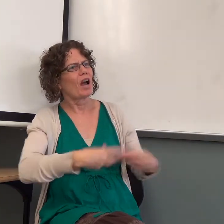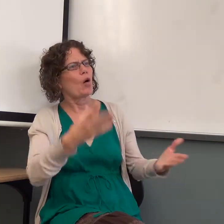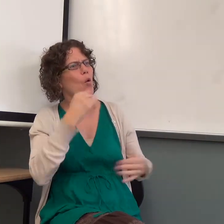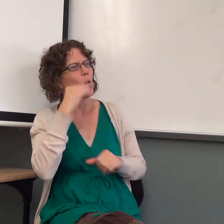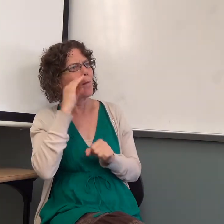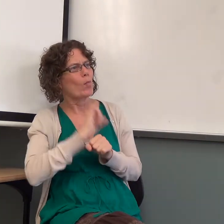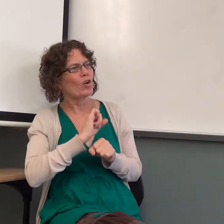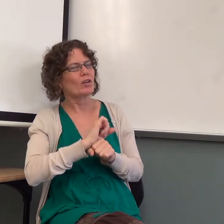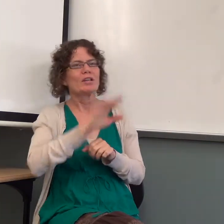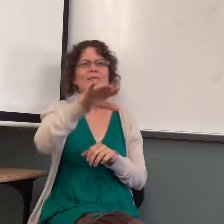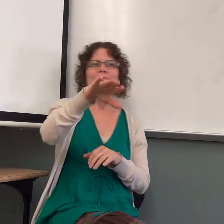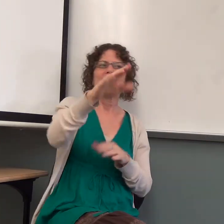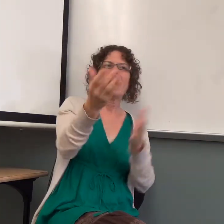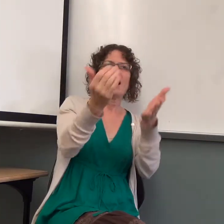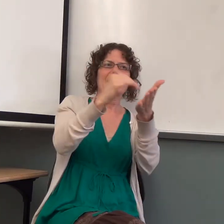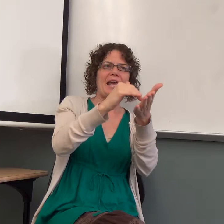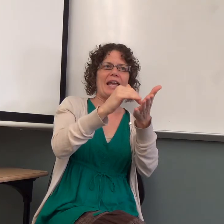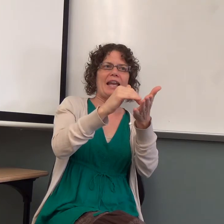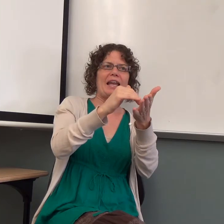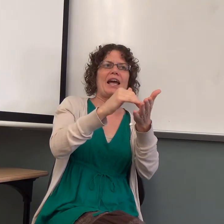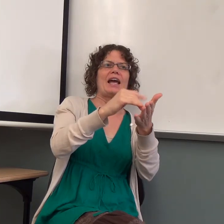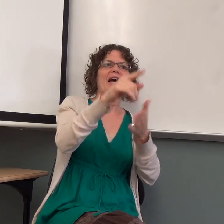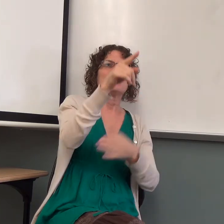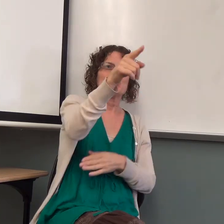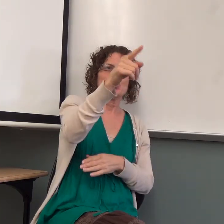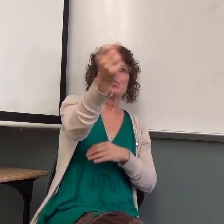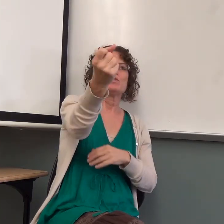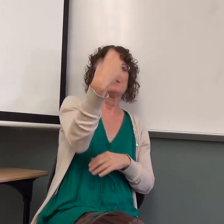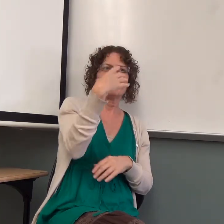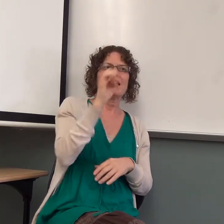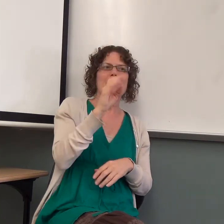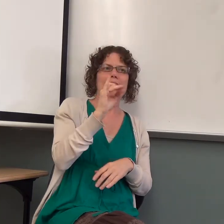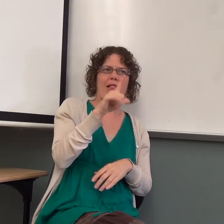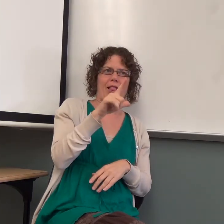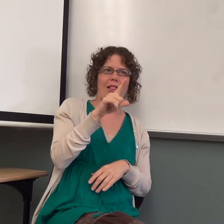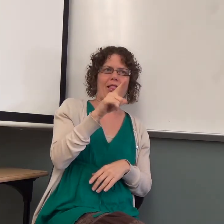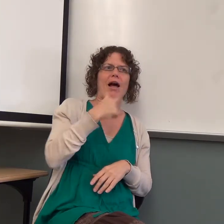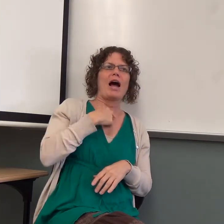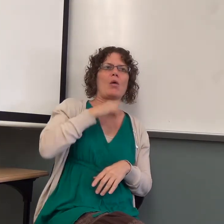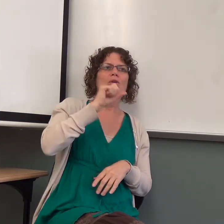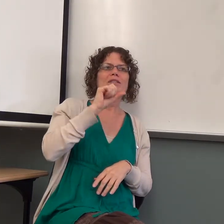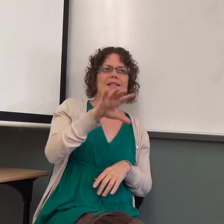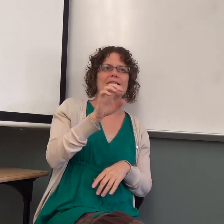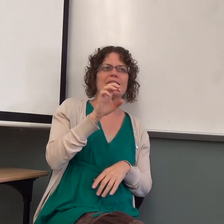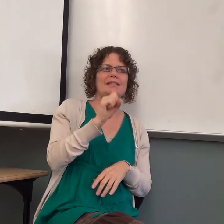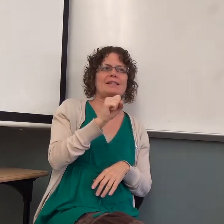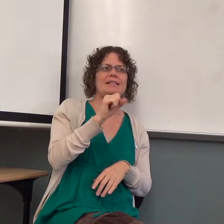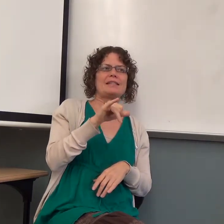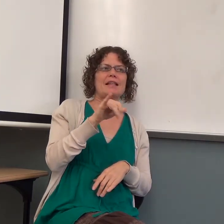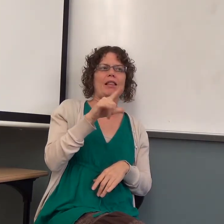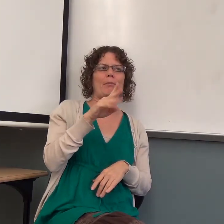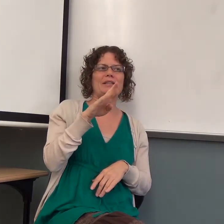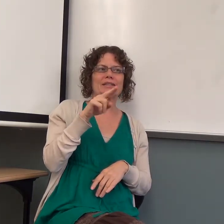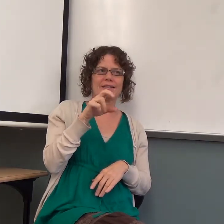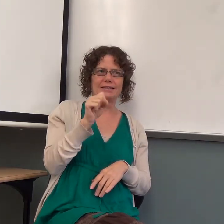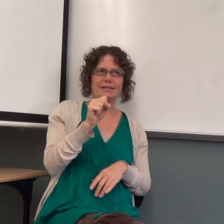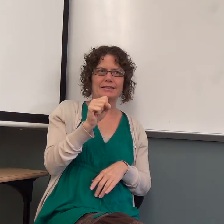to, again, you need to send me that email, and I will send you the syllabus, and I will give you all the answers to those questions. So let me have the homeworks that you have, whether they